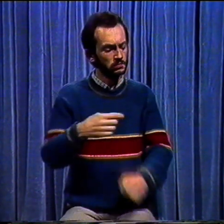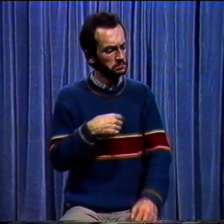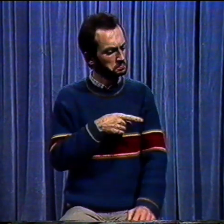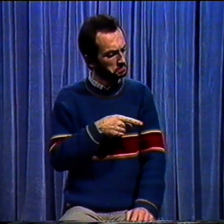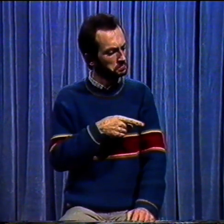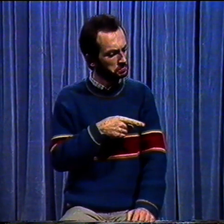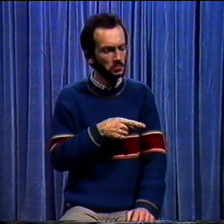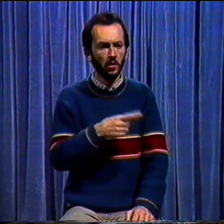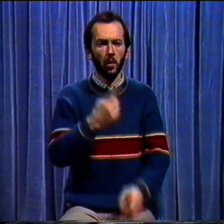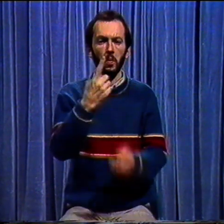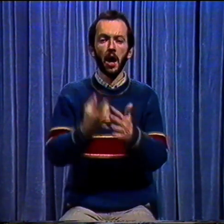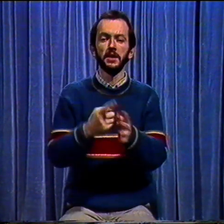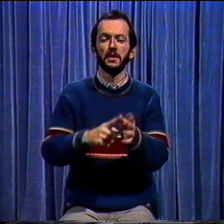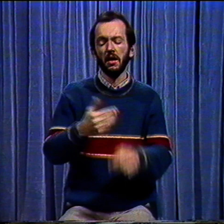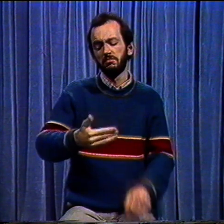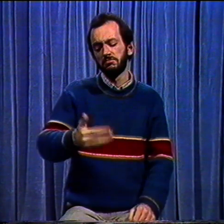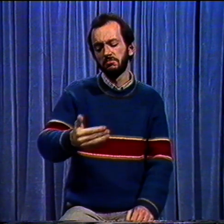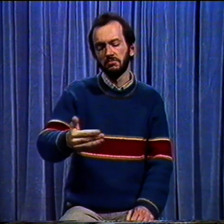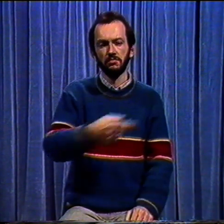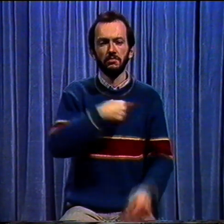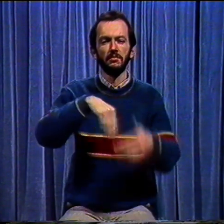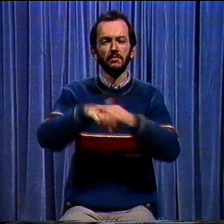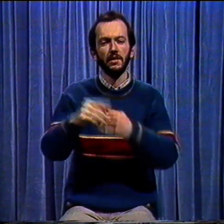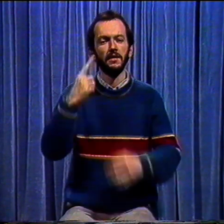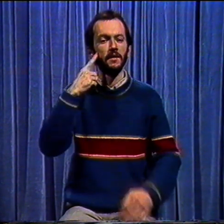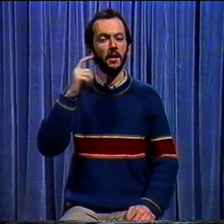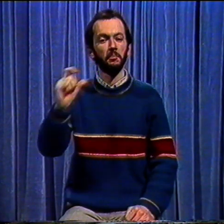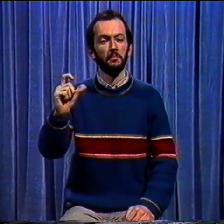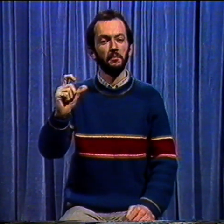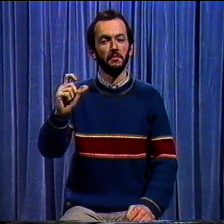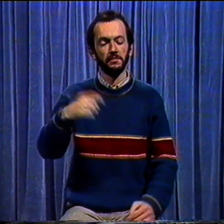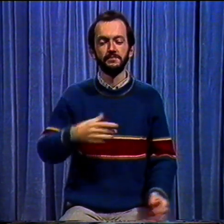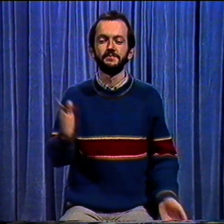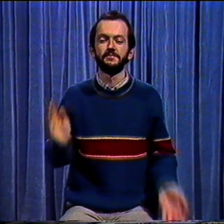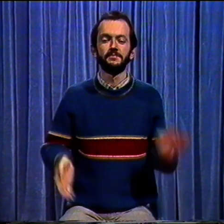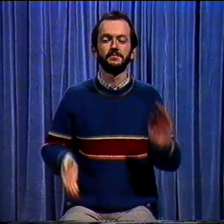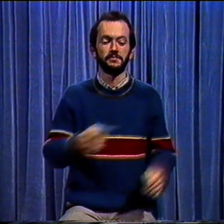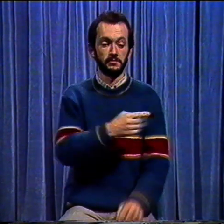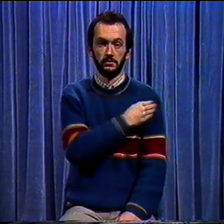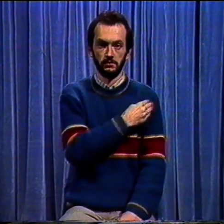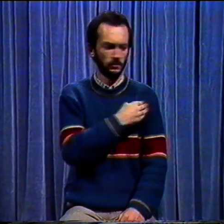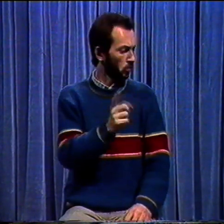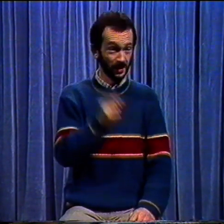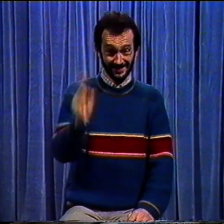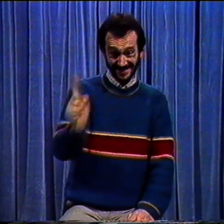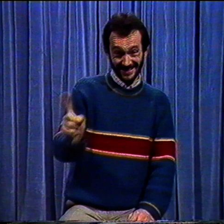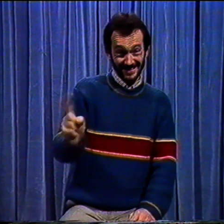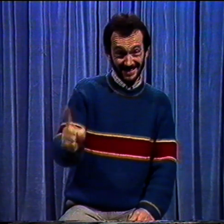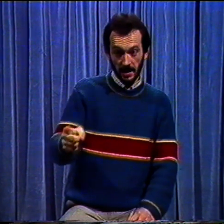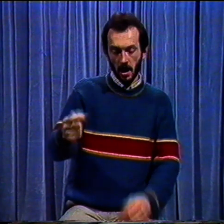long time. And then one day, a few days later, we went into the deaf club. We were walking along and then she tapped me on the shoulder. That's her,